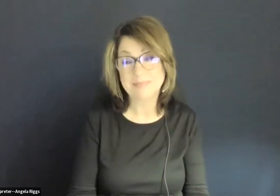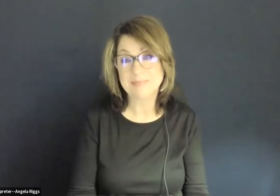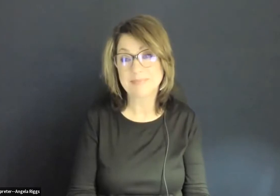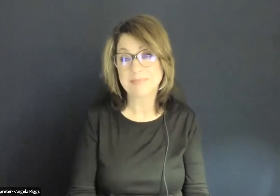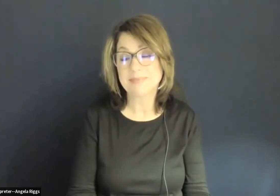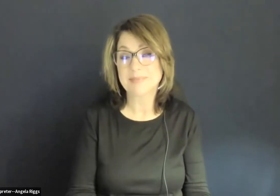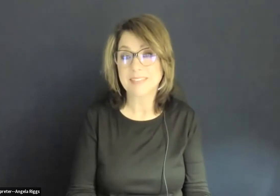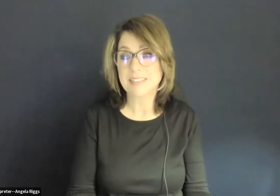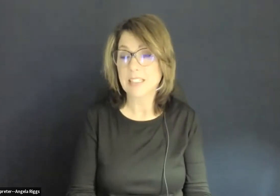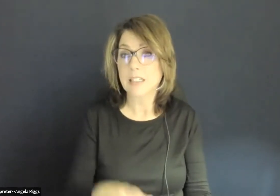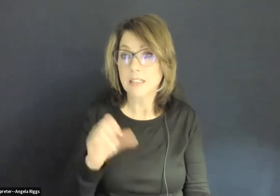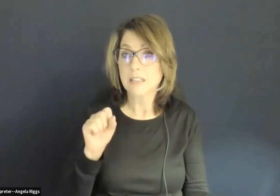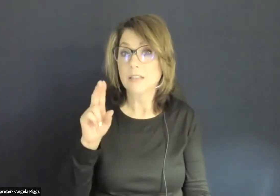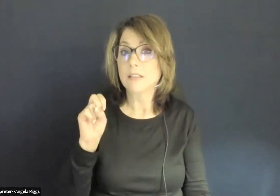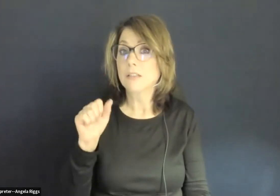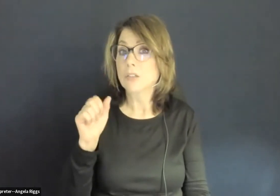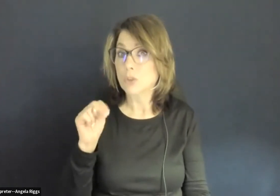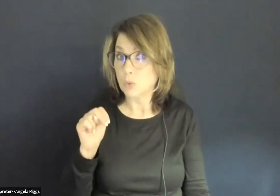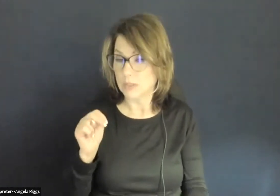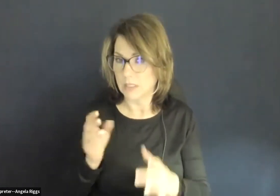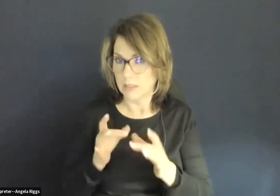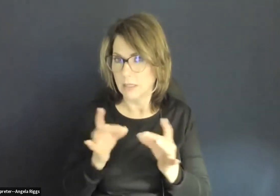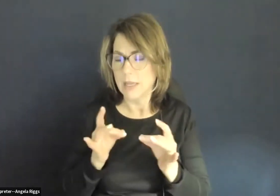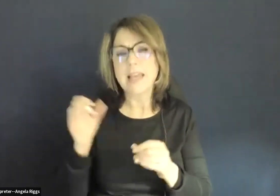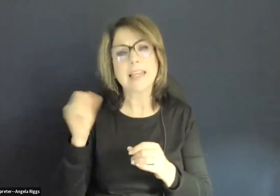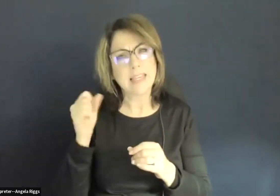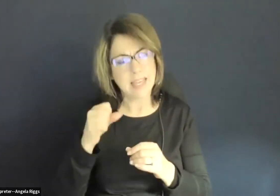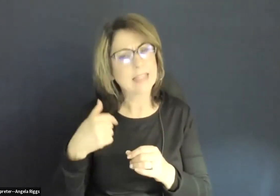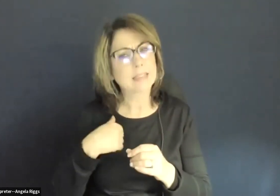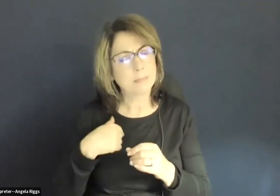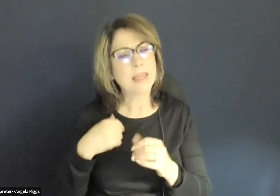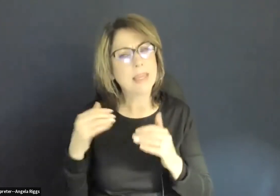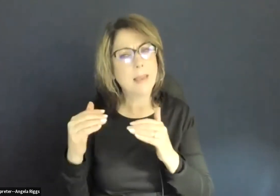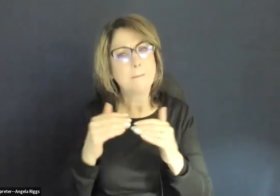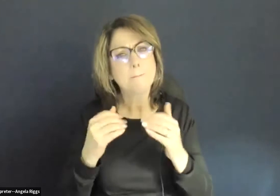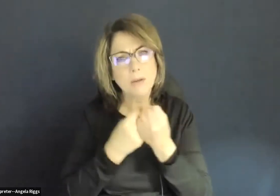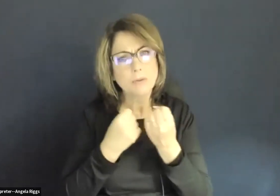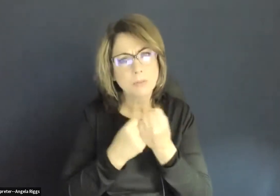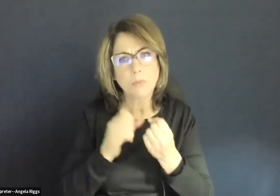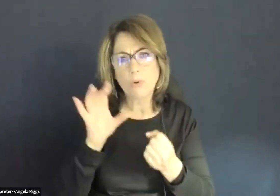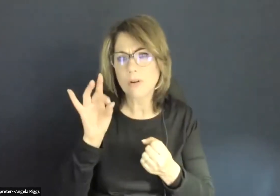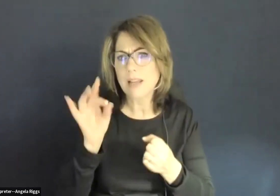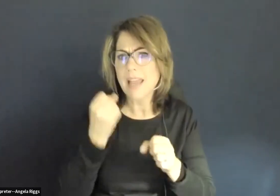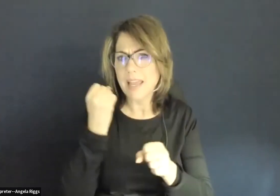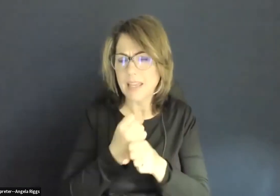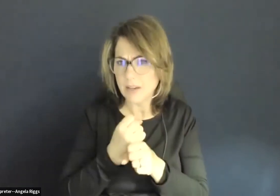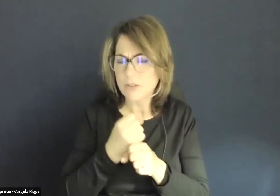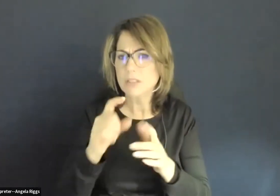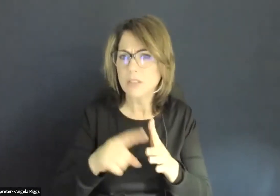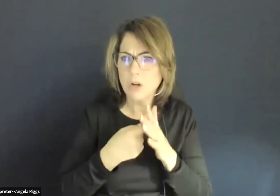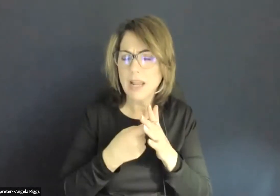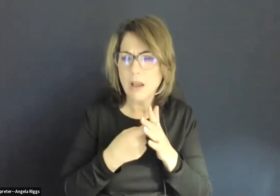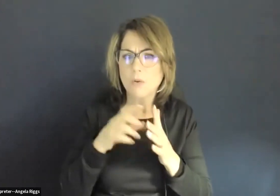We have one from Susan. Yes, I have been a peer support for 8 years, starting out in